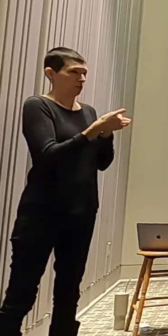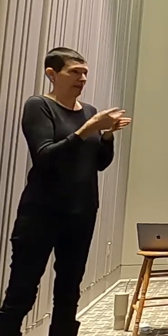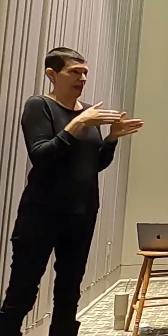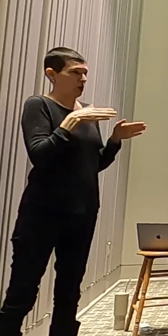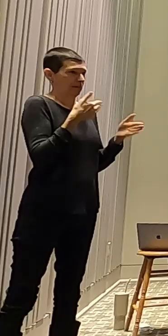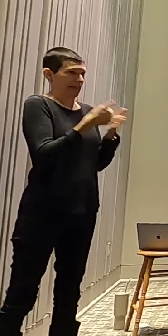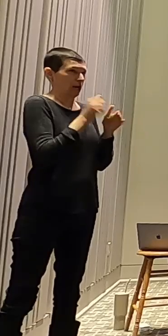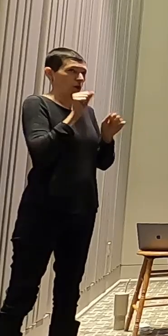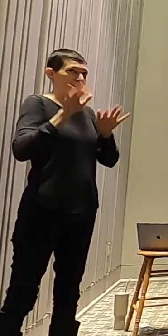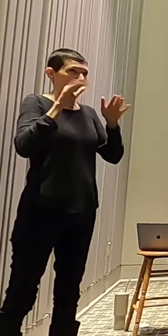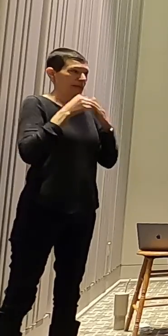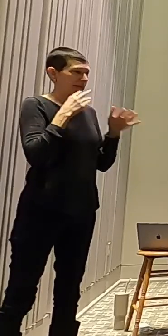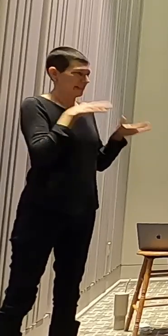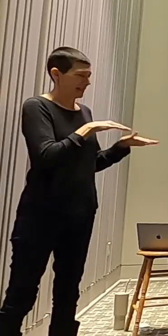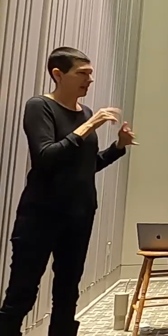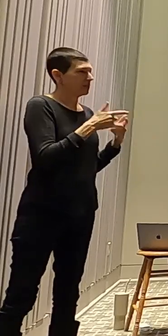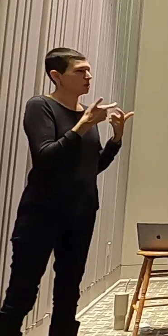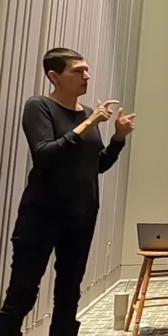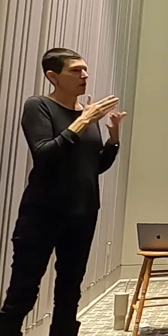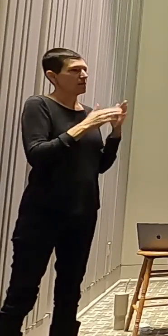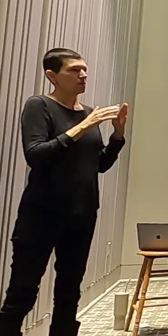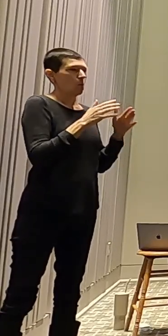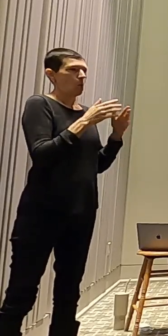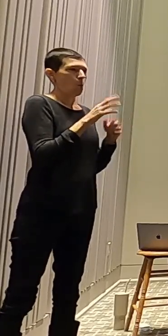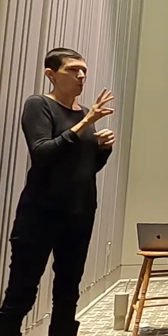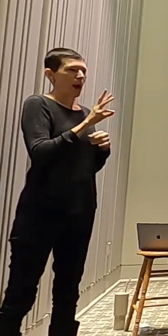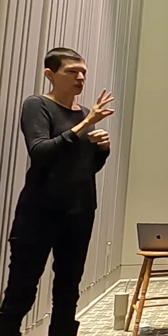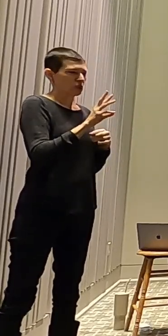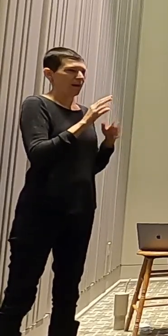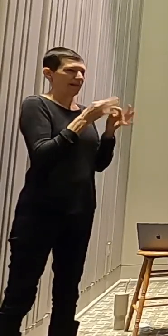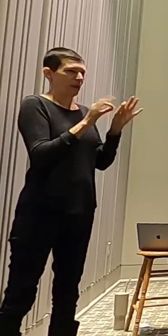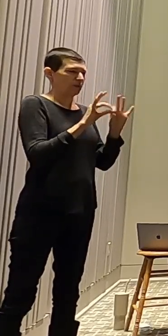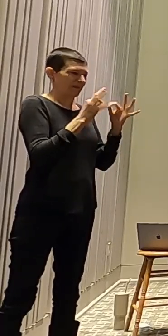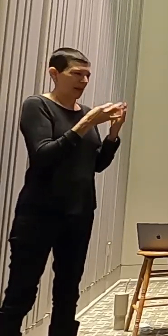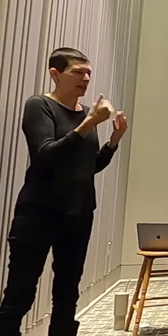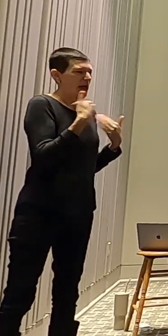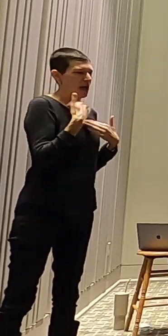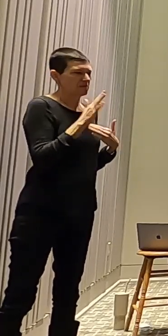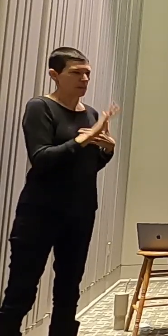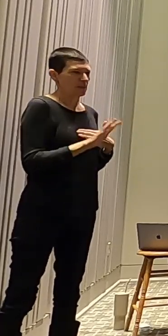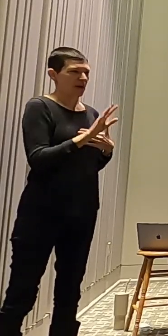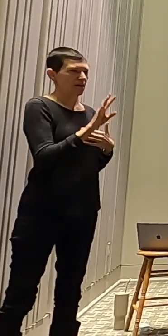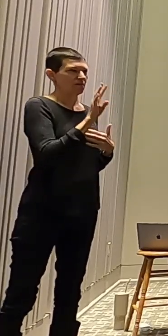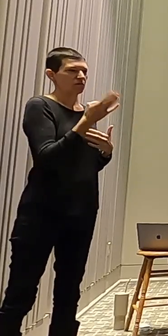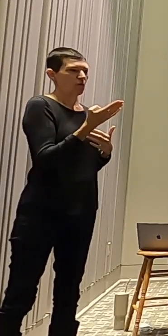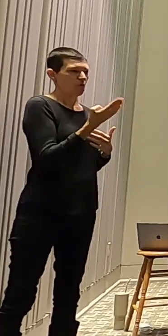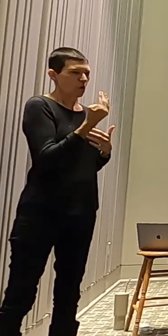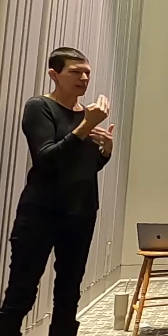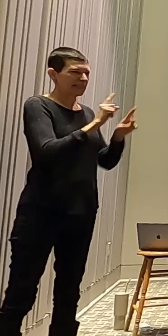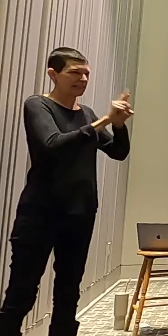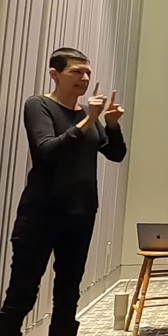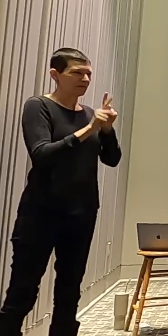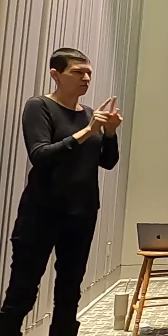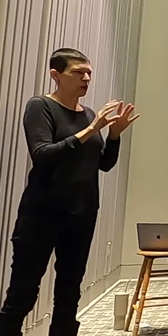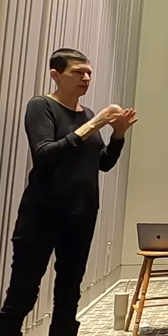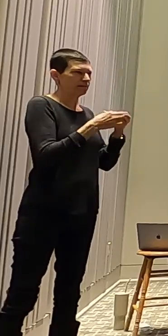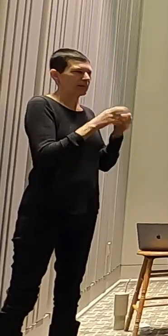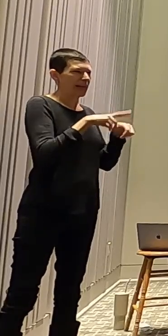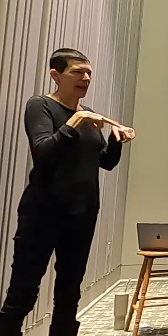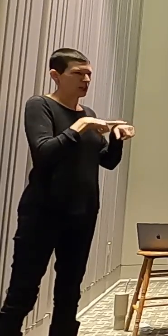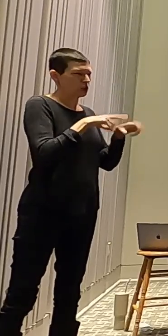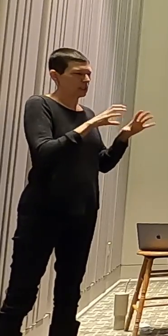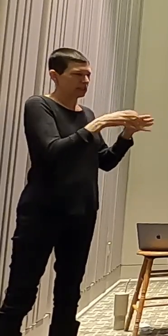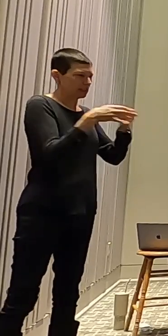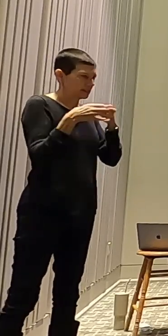They are a larger part of the Wakashan language family, and they consist of about 14 related nations. Traditionally,